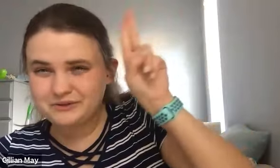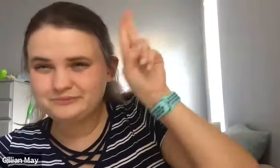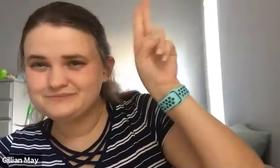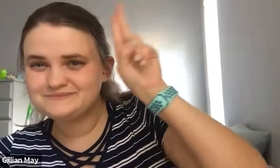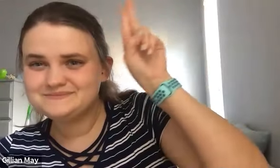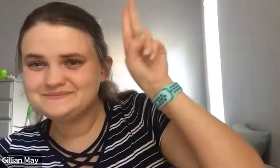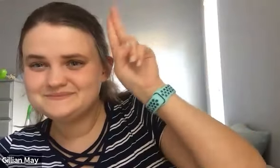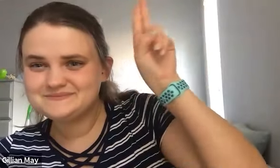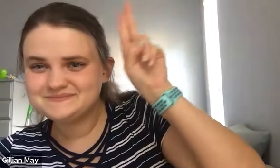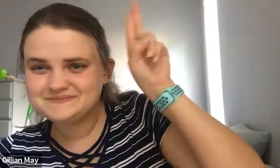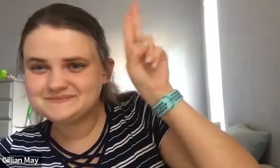uncle,